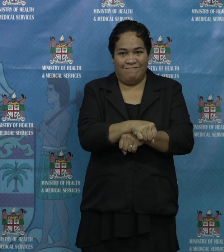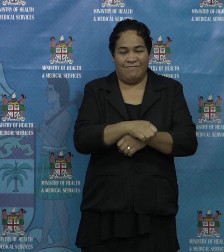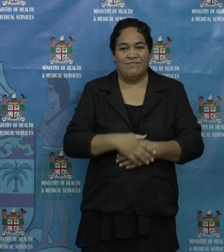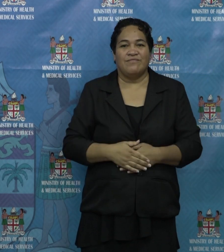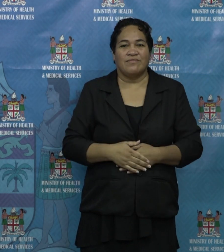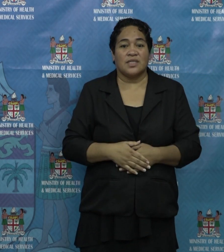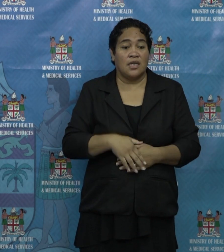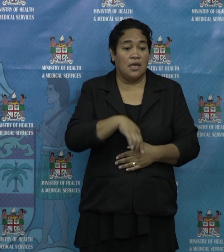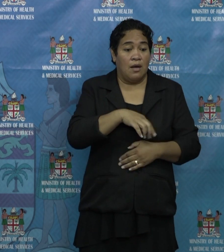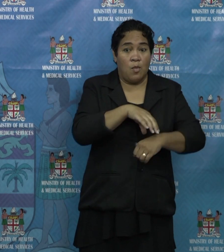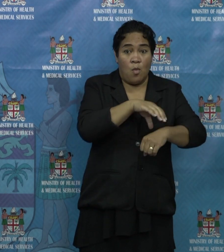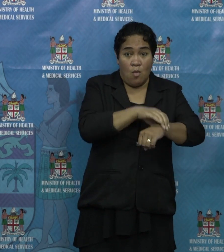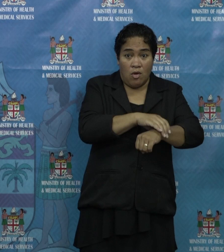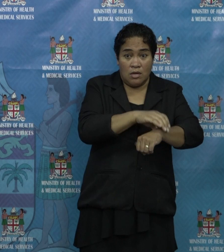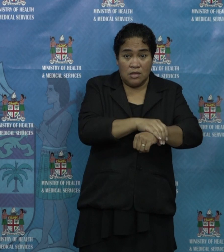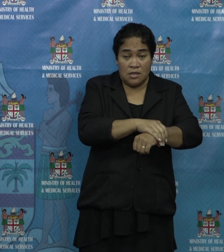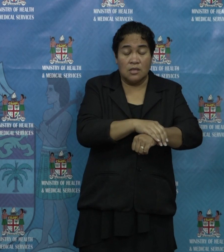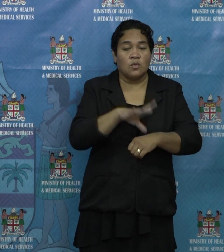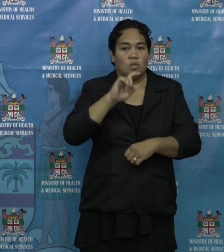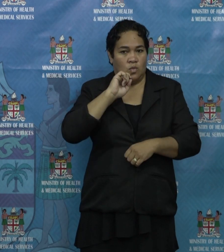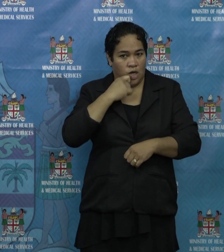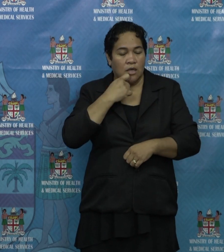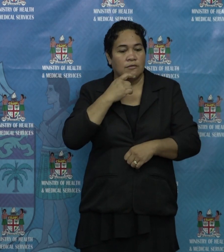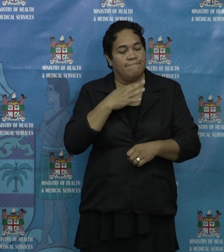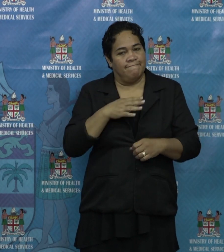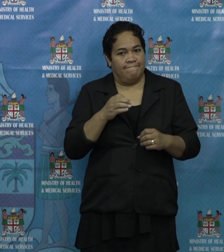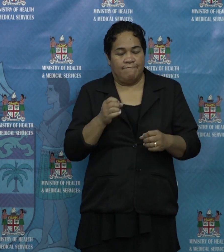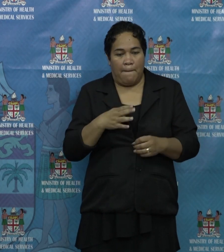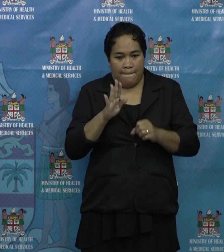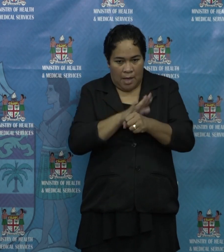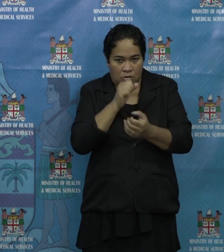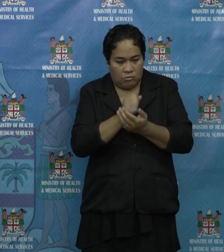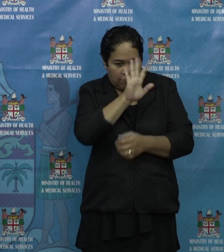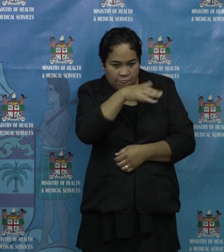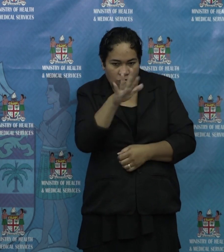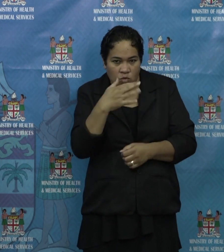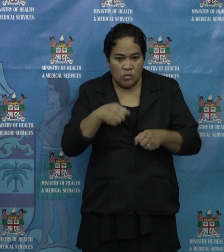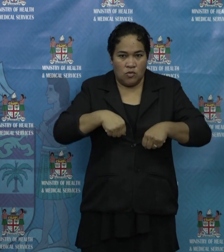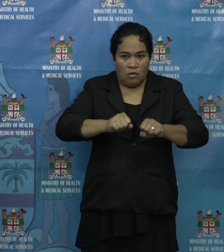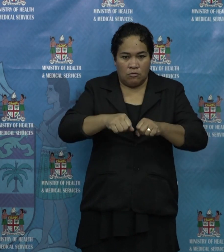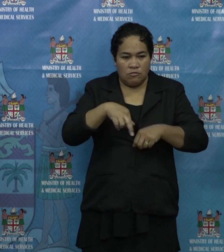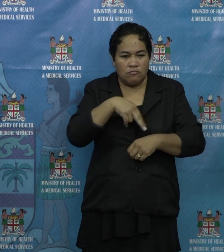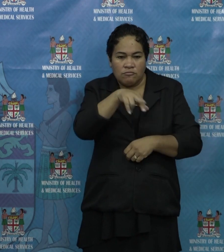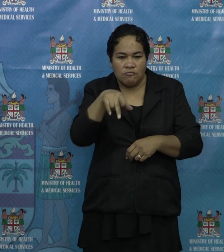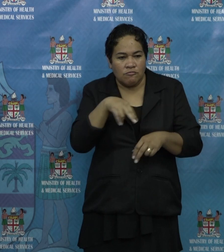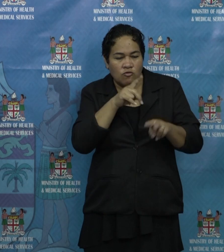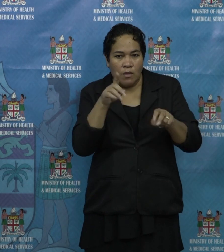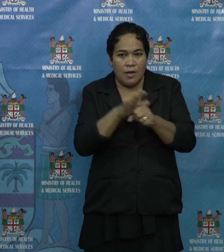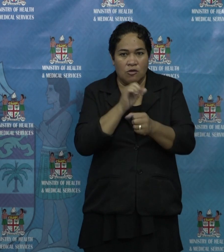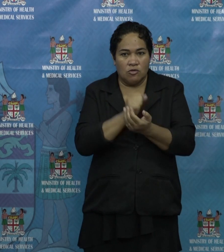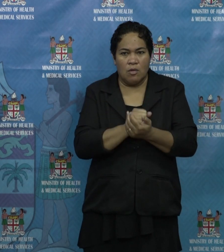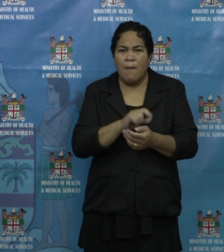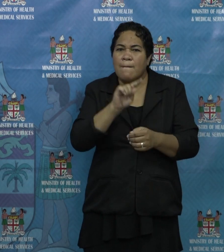The Fiji police force will be enforcing the stay-at-home order on the streets. But the police cannot be